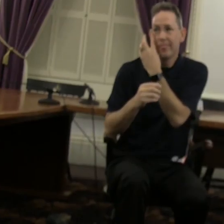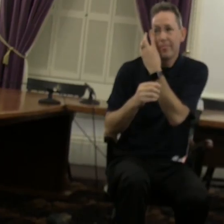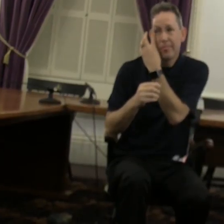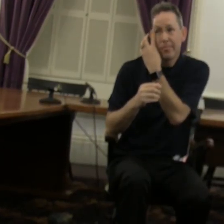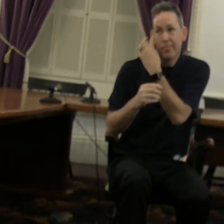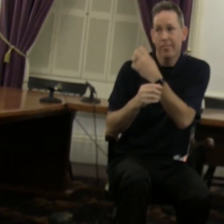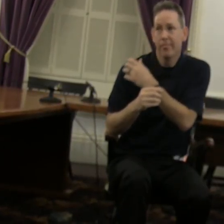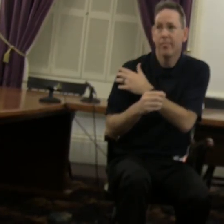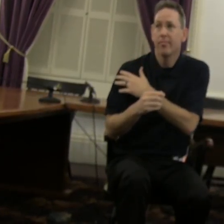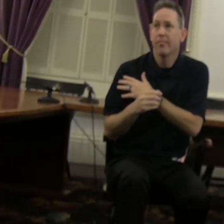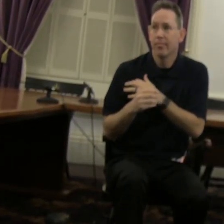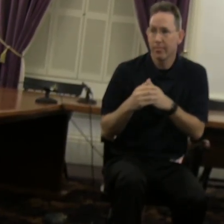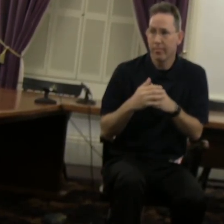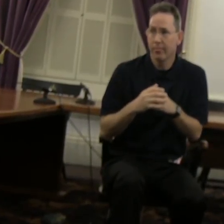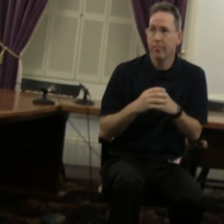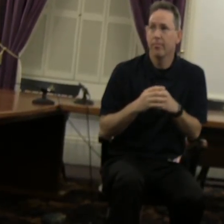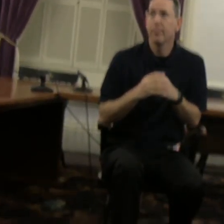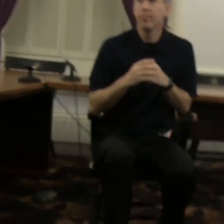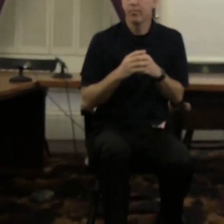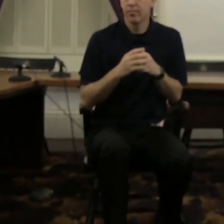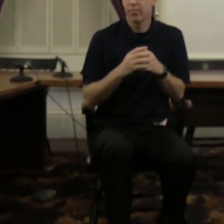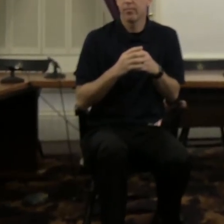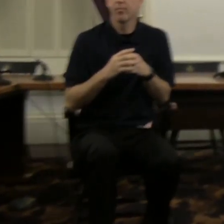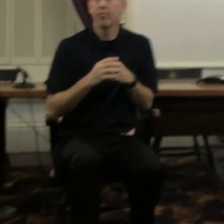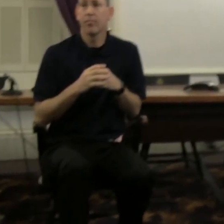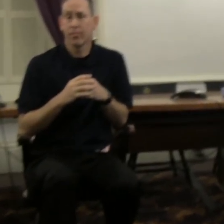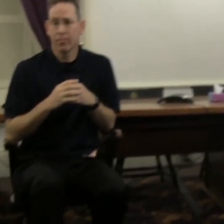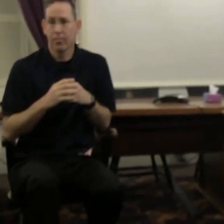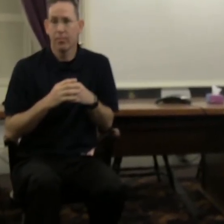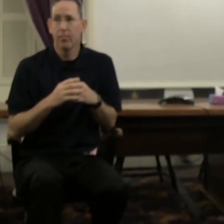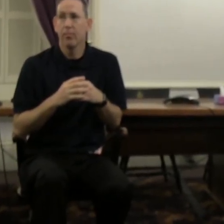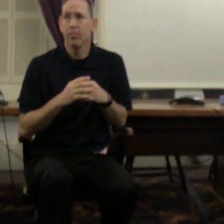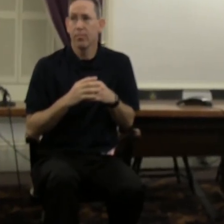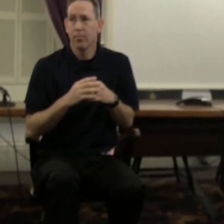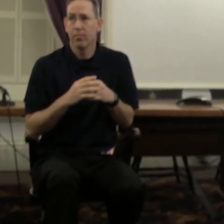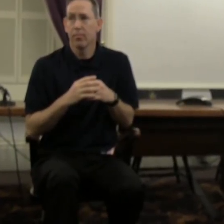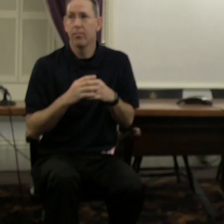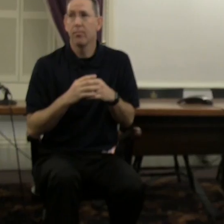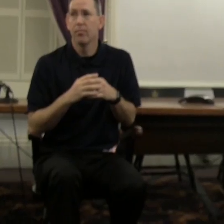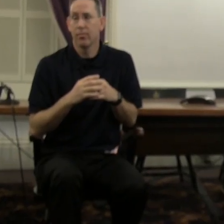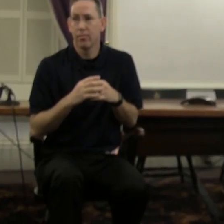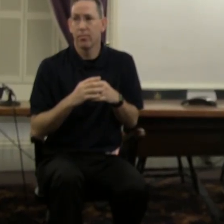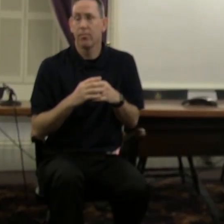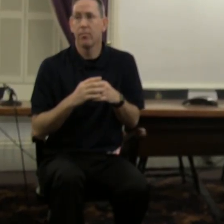Disability Awareness Day. Thank you, Kevin Bell." So,